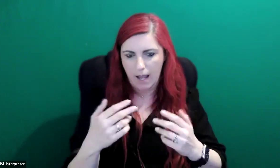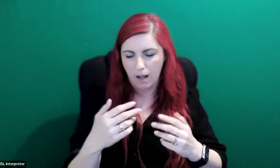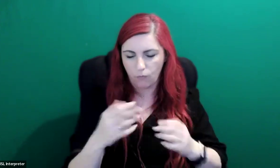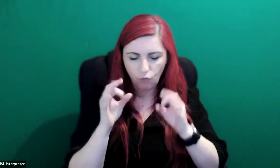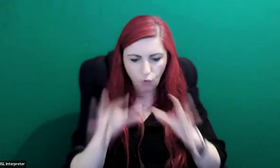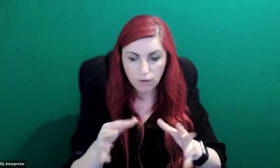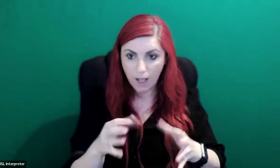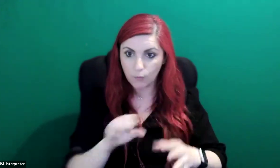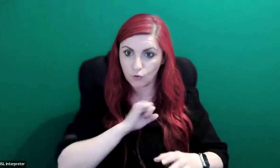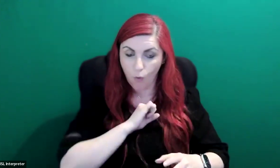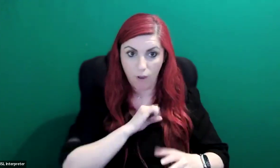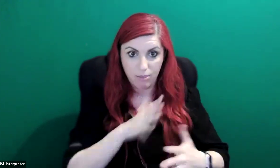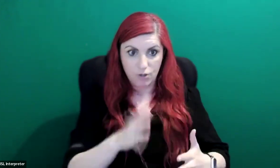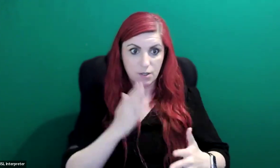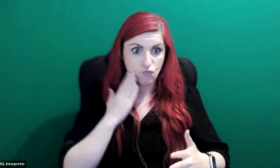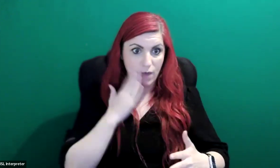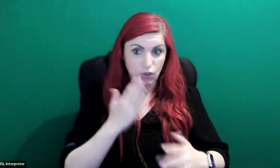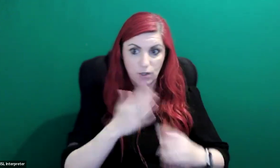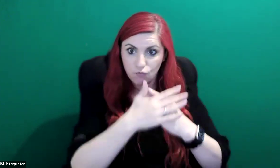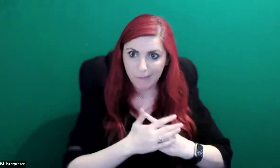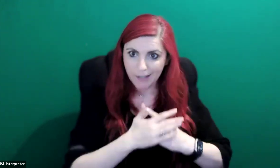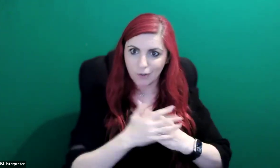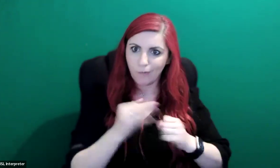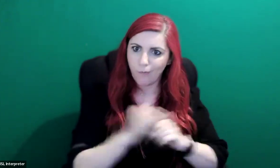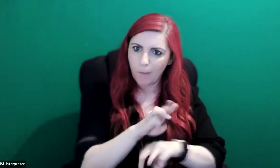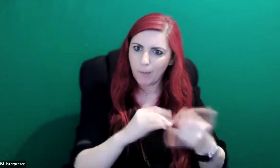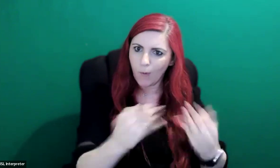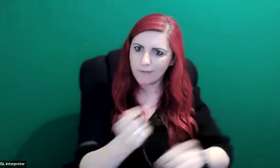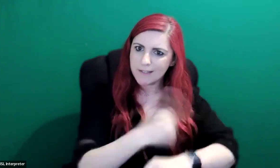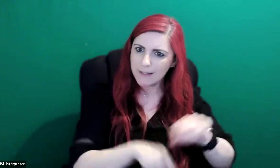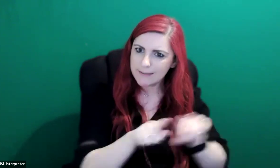to racial discrimination that intersect with disability as well.